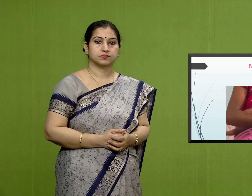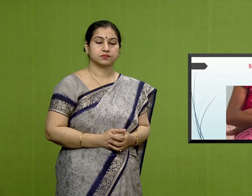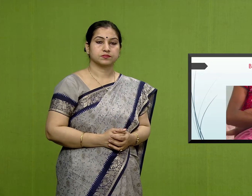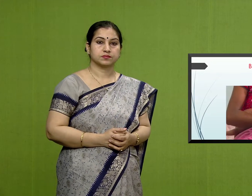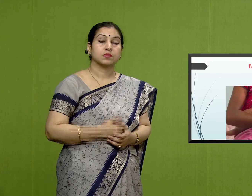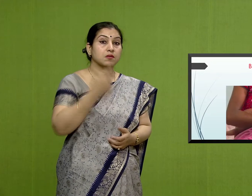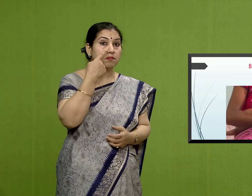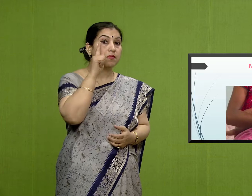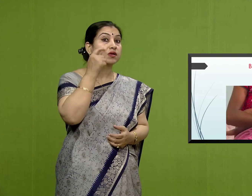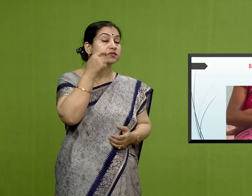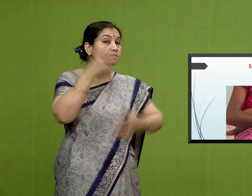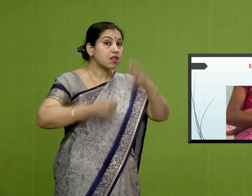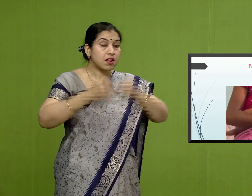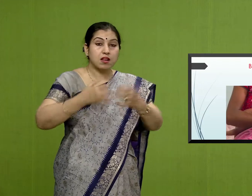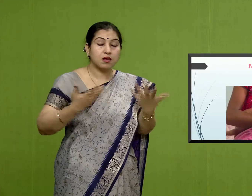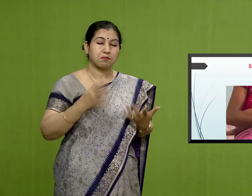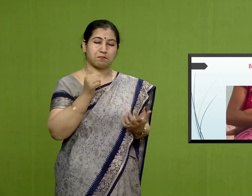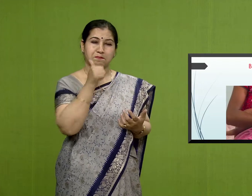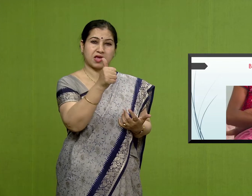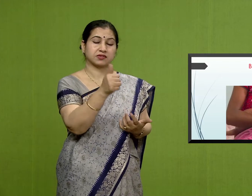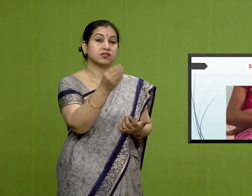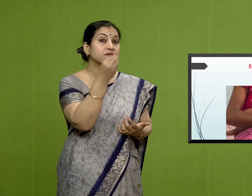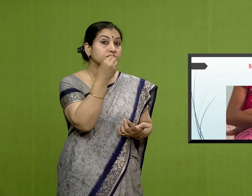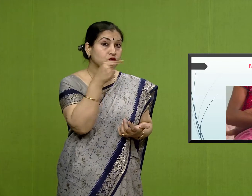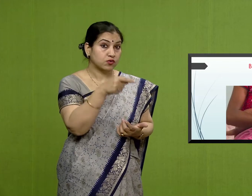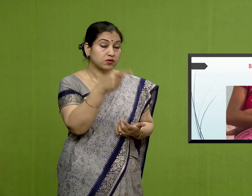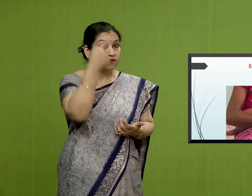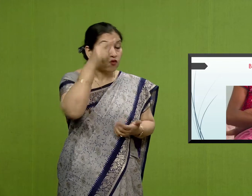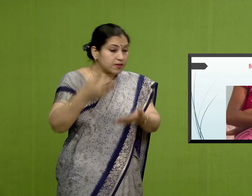Breast milk is the best food for the baby.